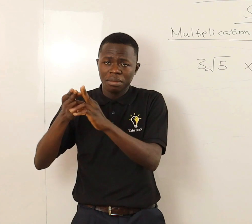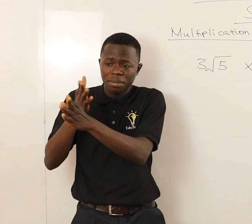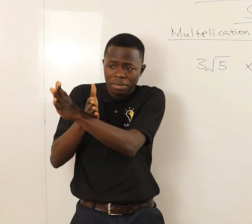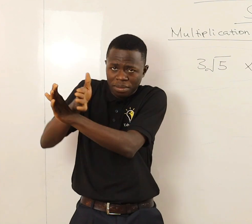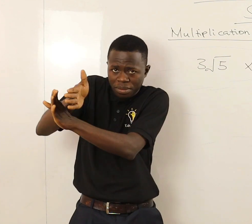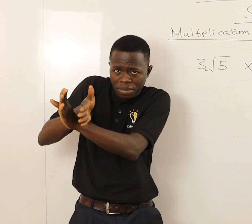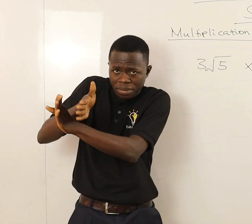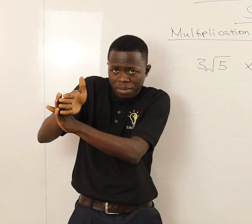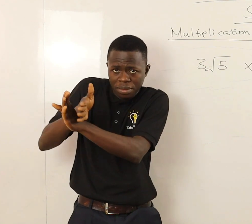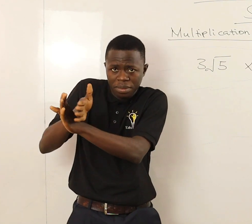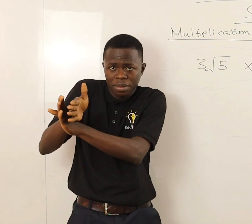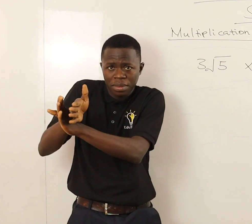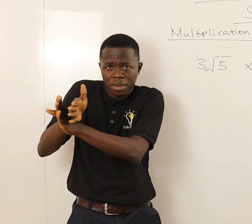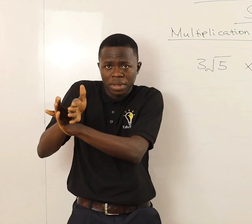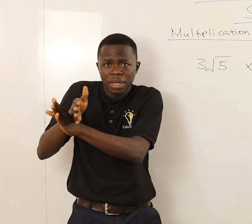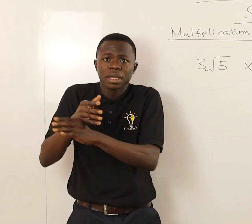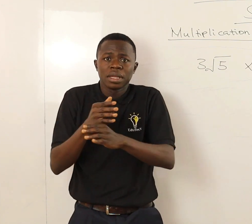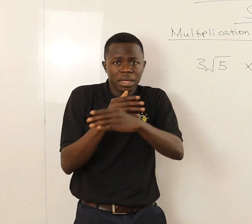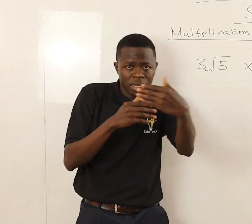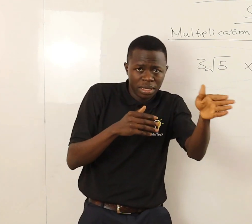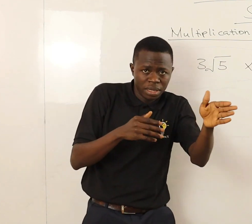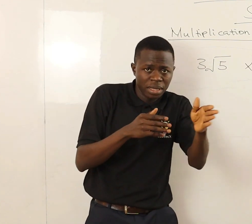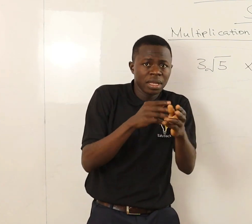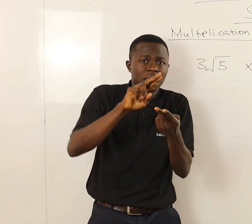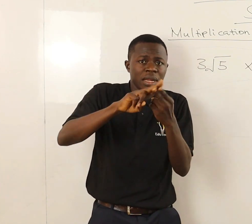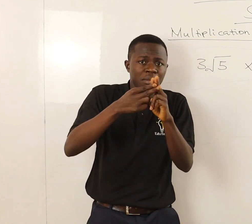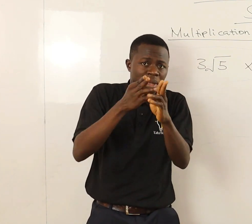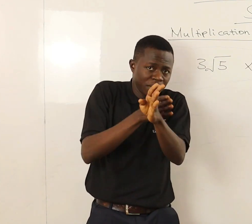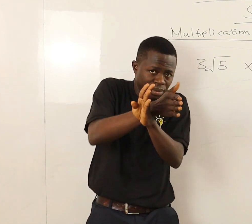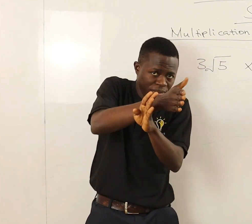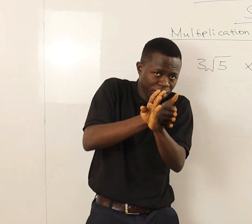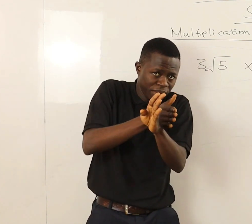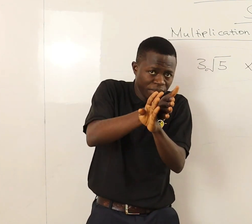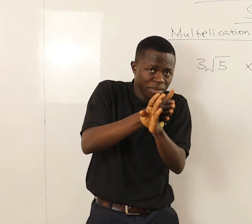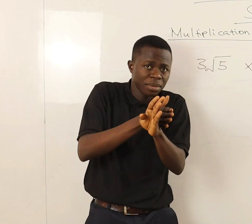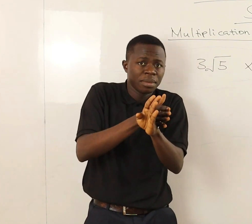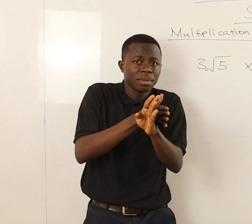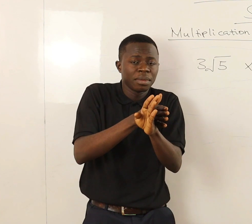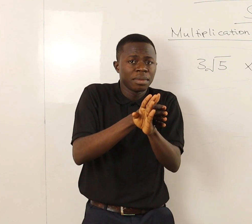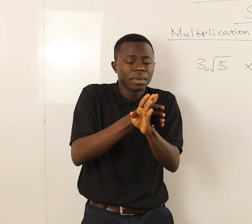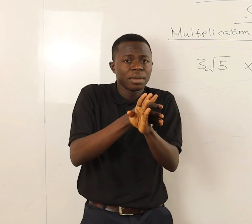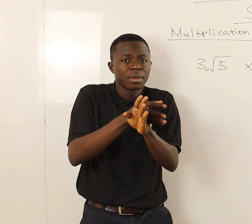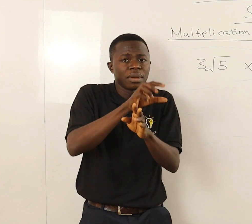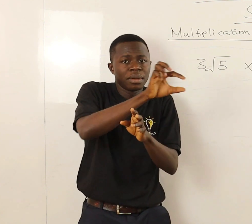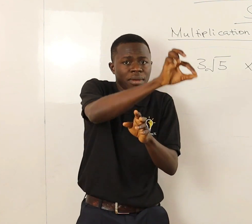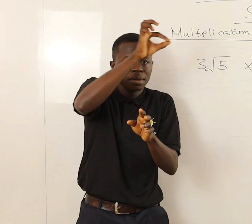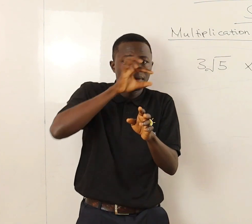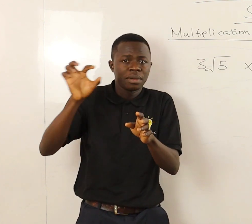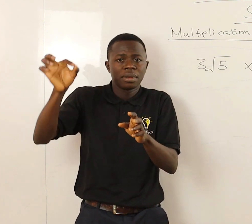numbers outside the square root sign, then we multiply them. So for instance, we have 3 and 4